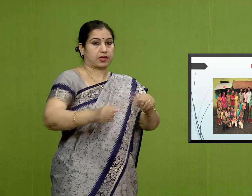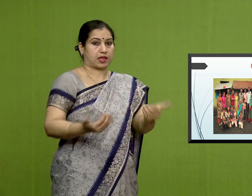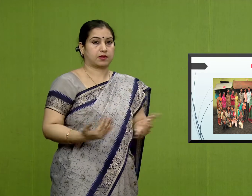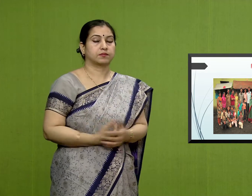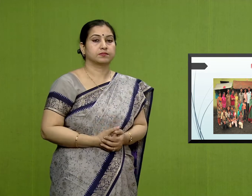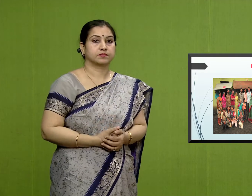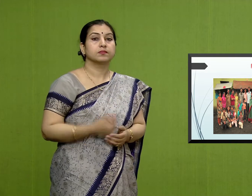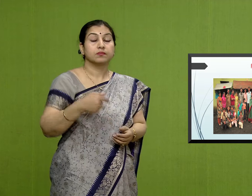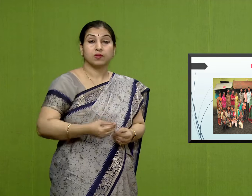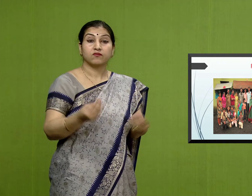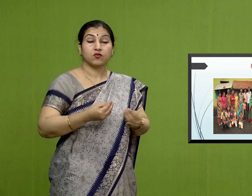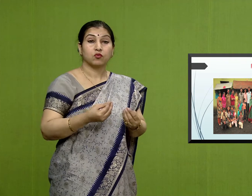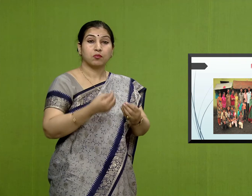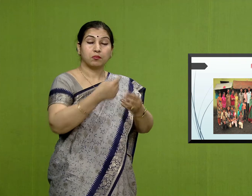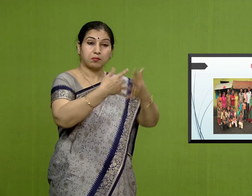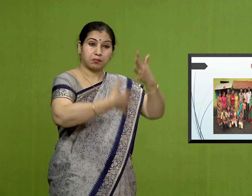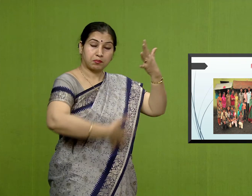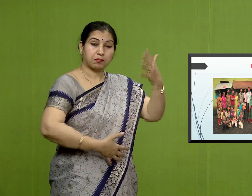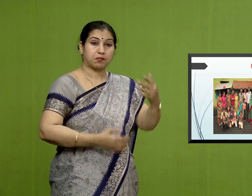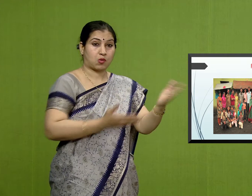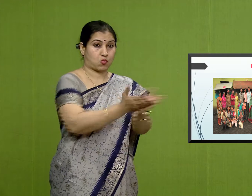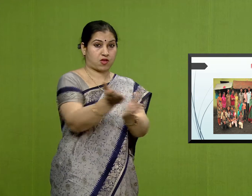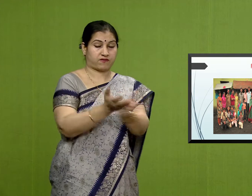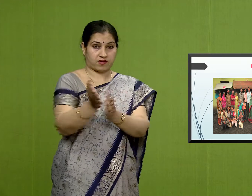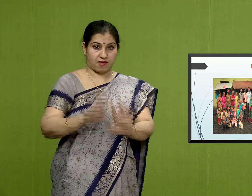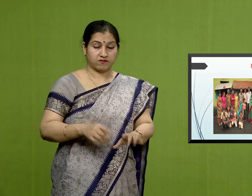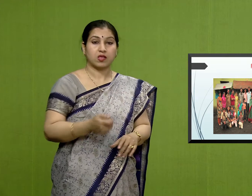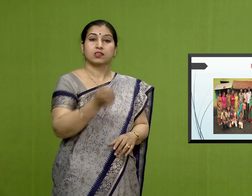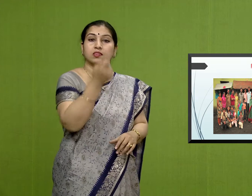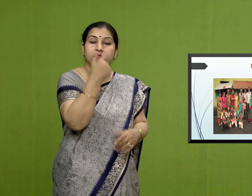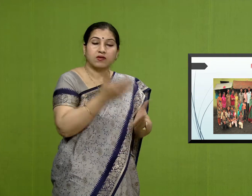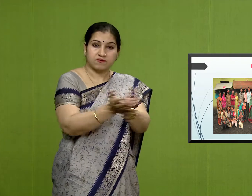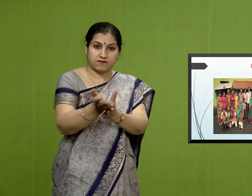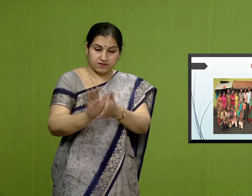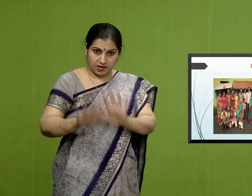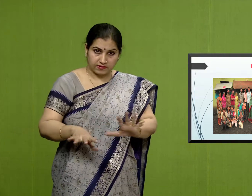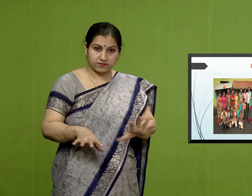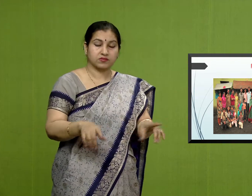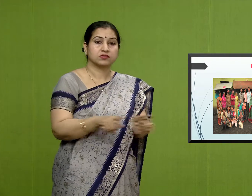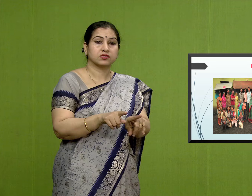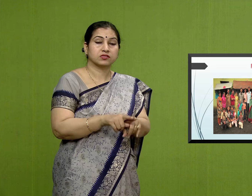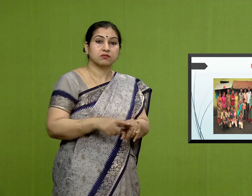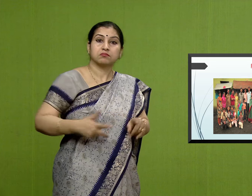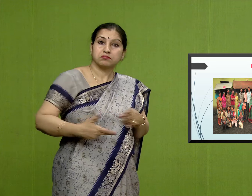There are several natural and medical, including surgical